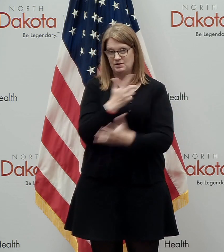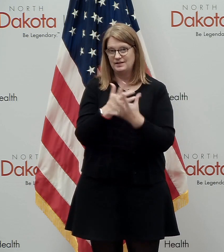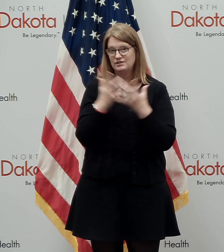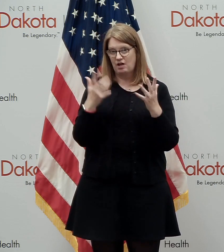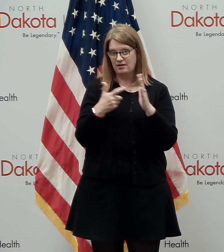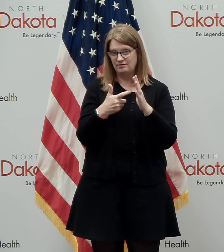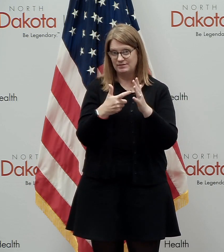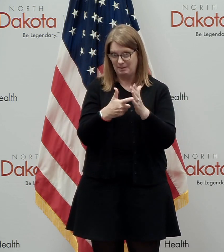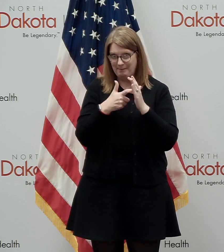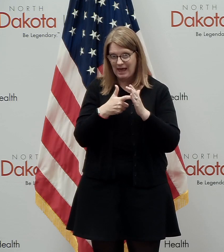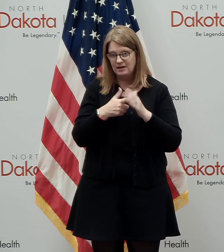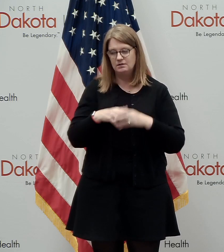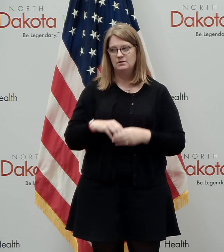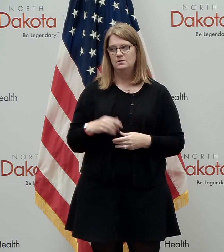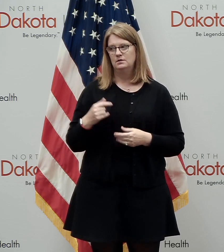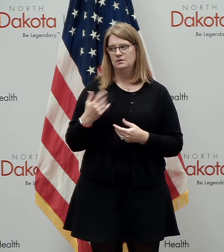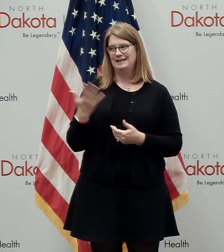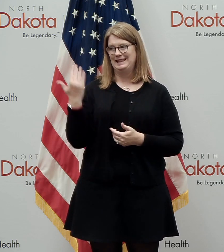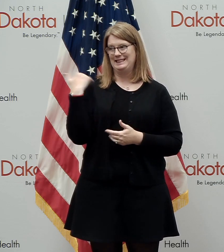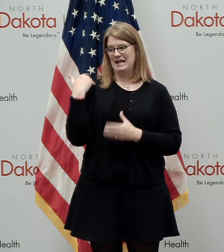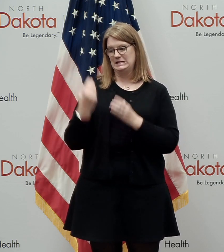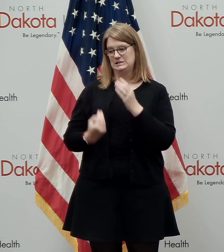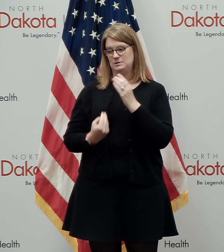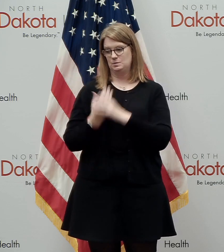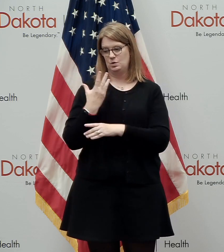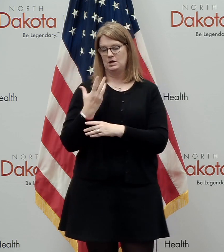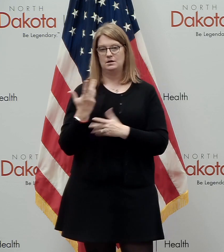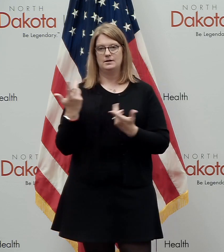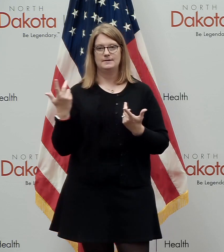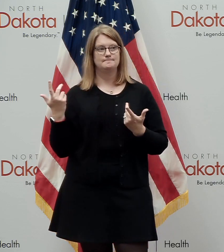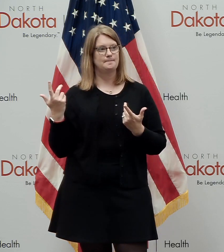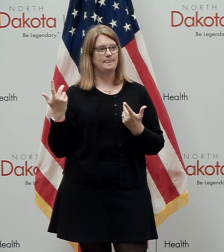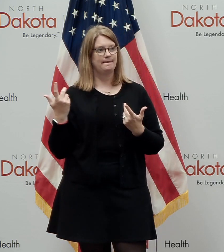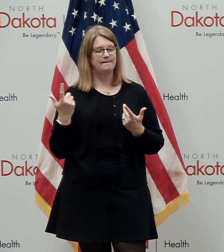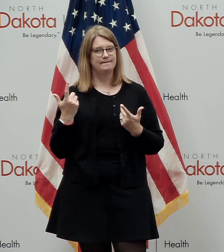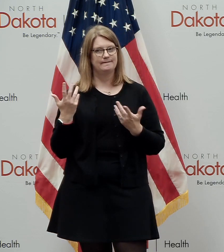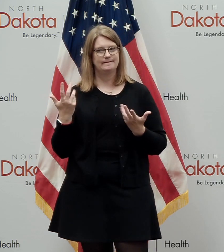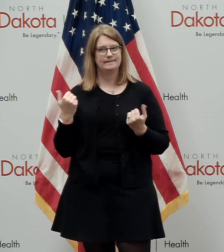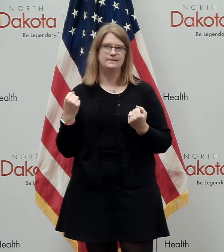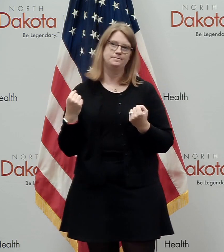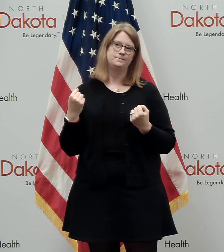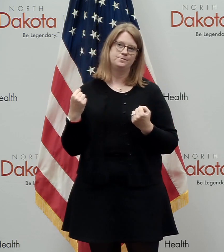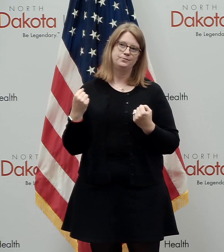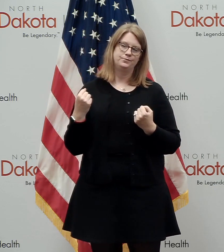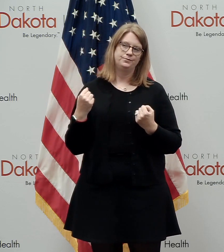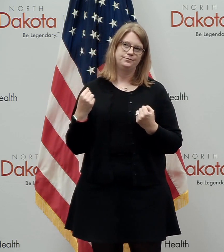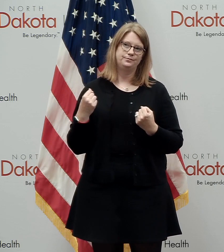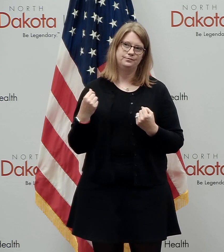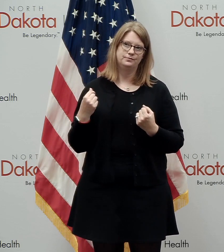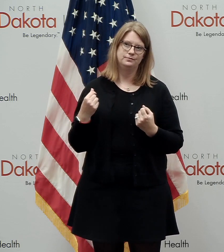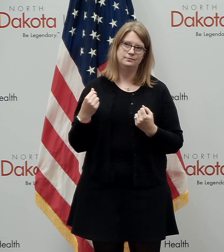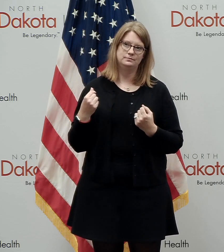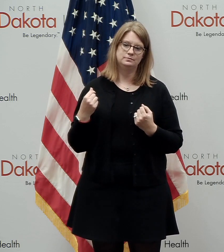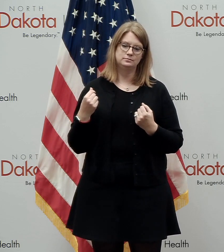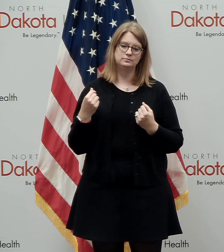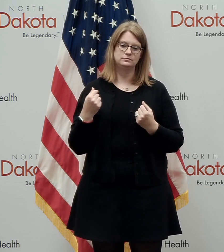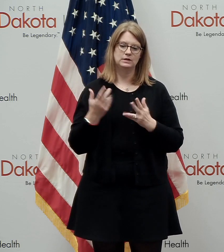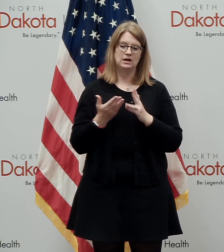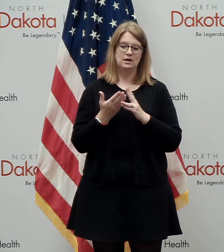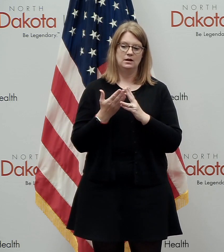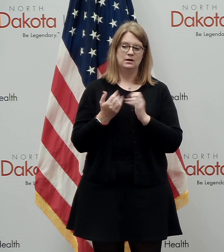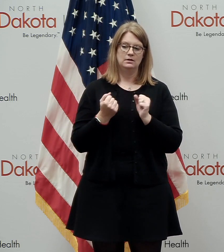last spring we had several months, even though some states actually through executive